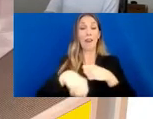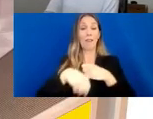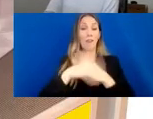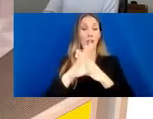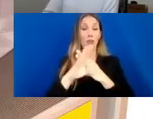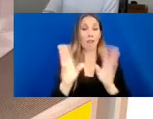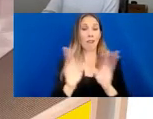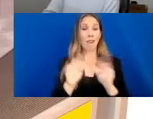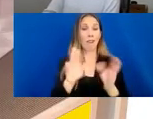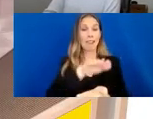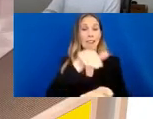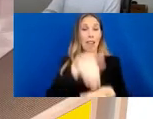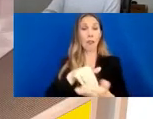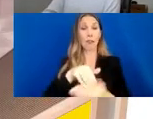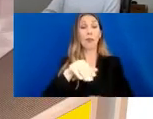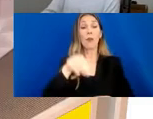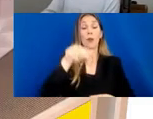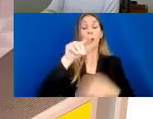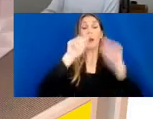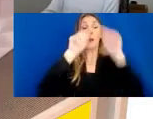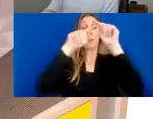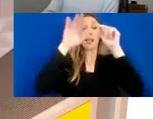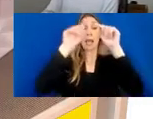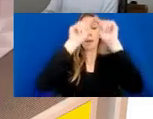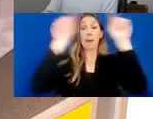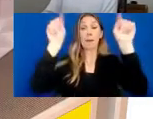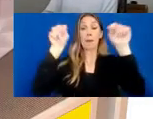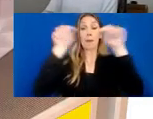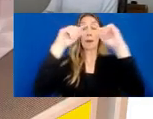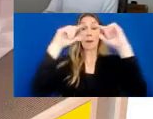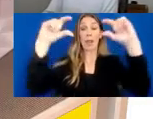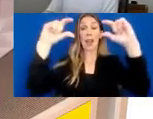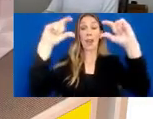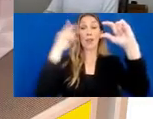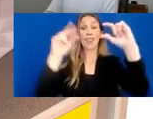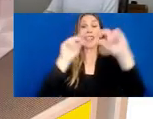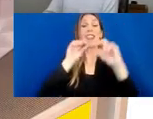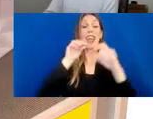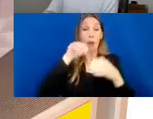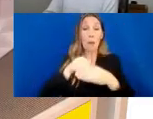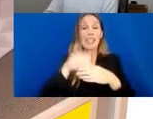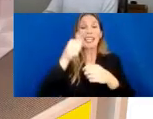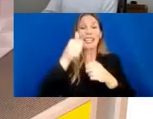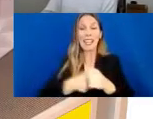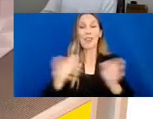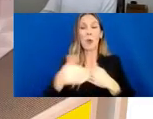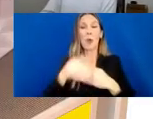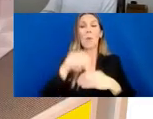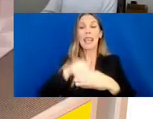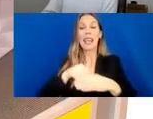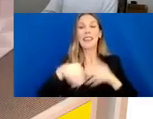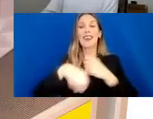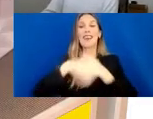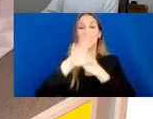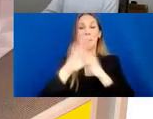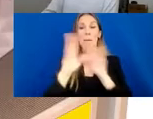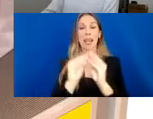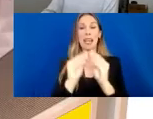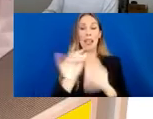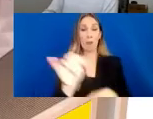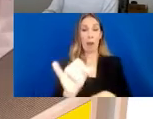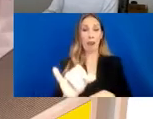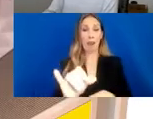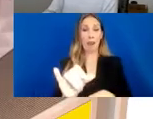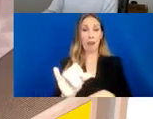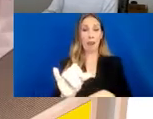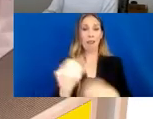In the top toolbar, this top toolbar will be in every room in the platform as well. And we're going to focus on a